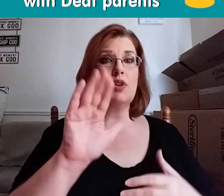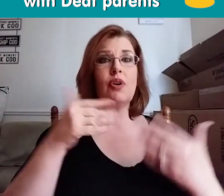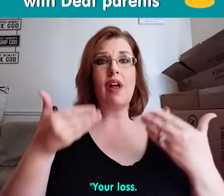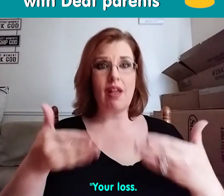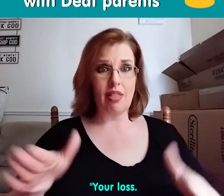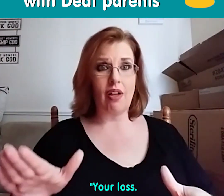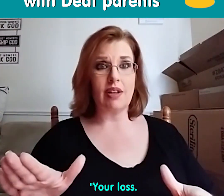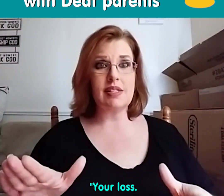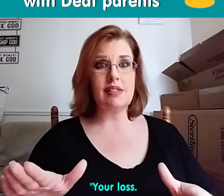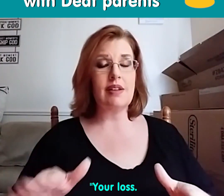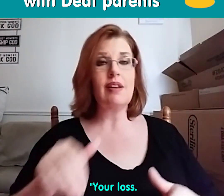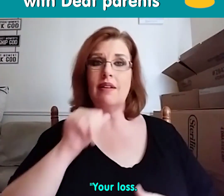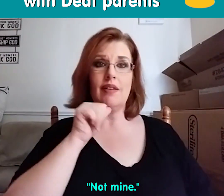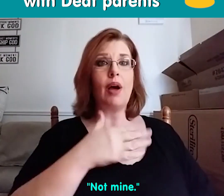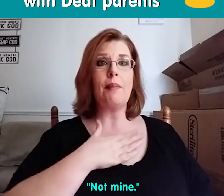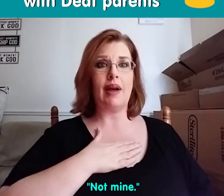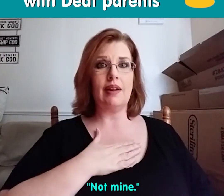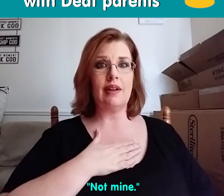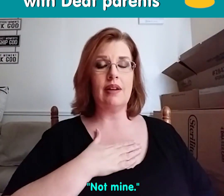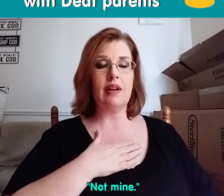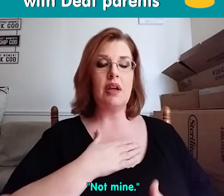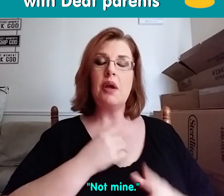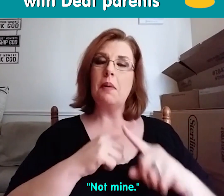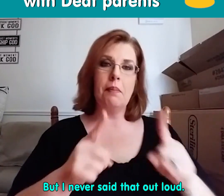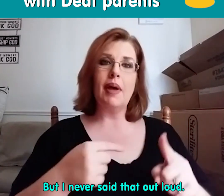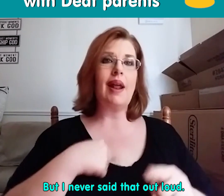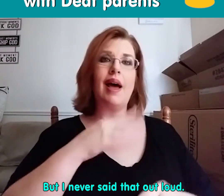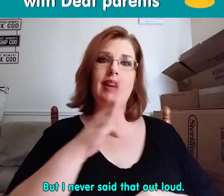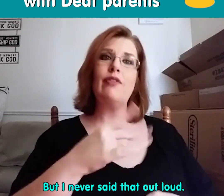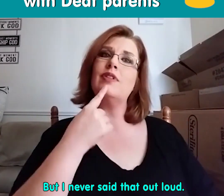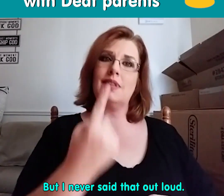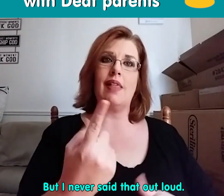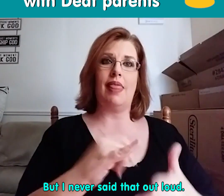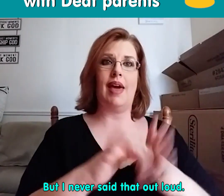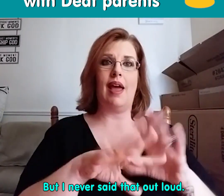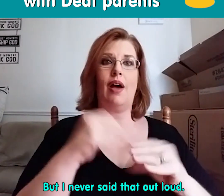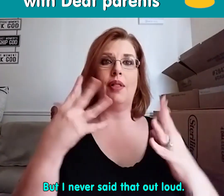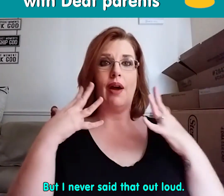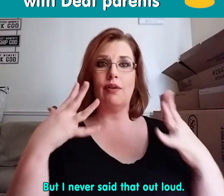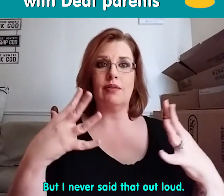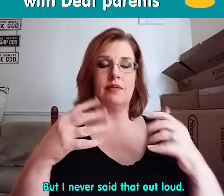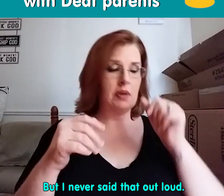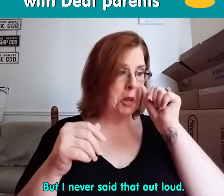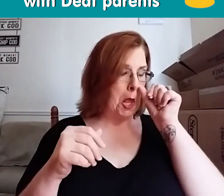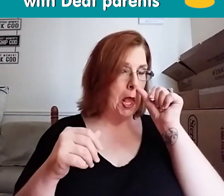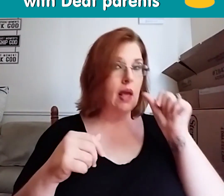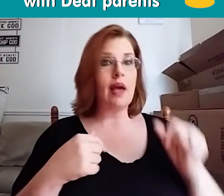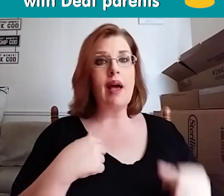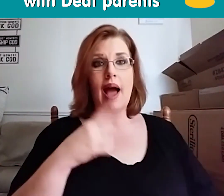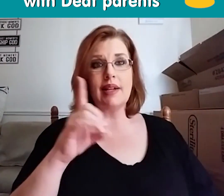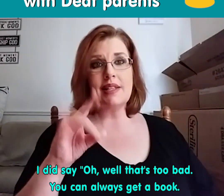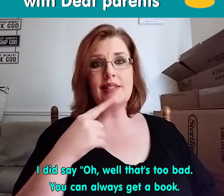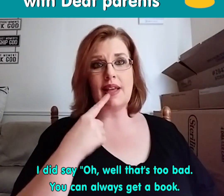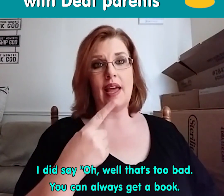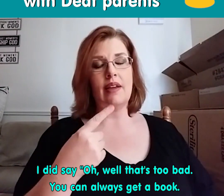She said, "Because there's a little boy that lives down the street. He's deaf. My kids want to